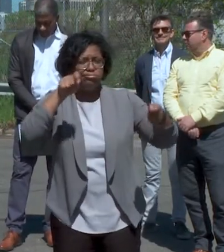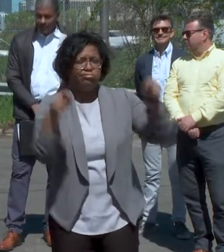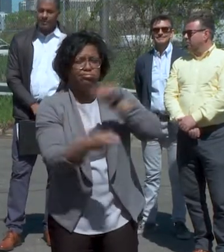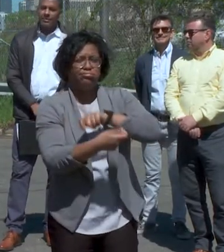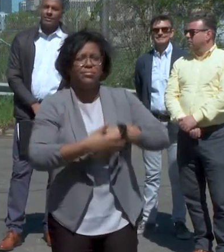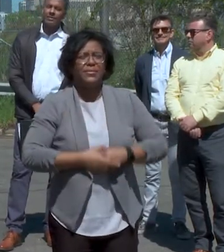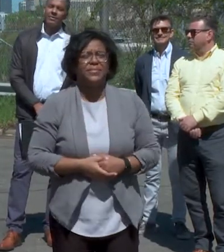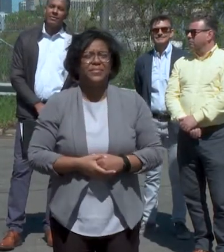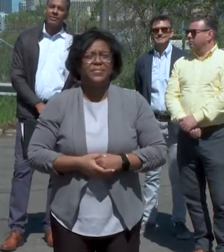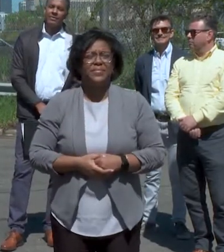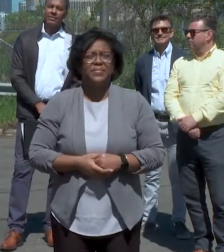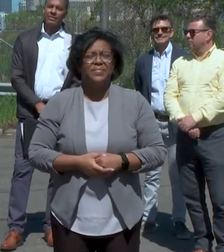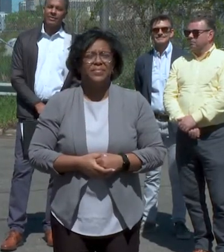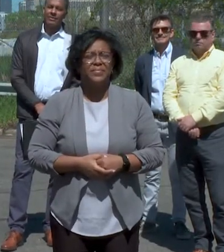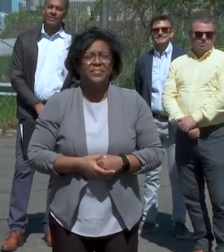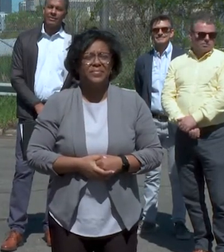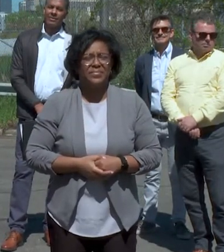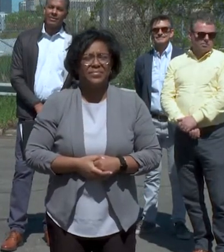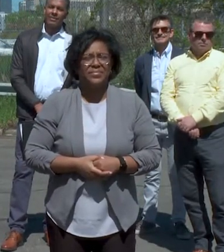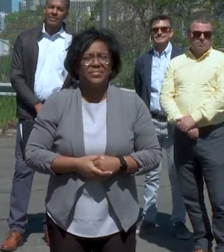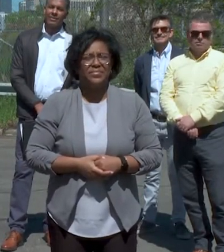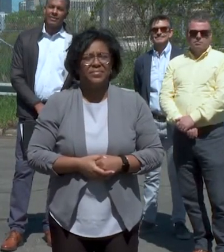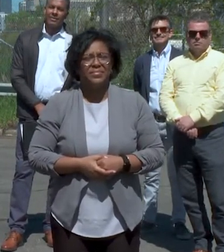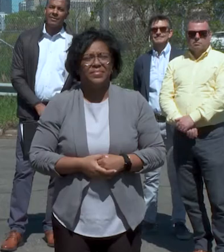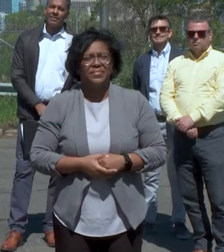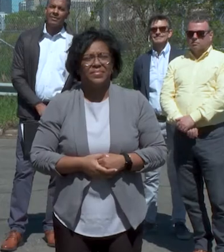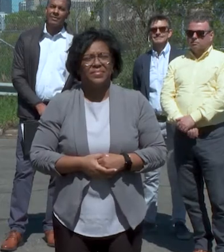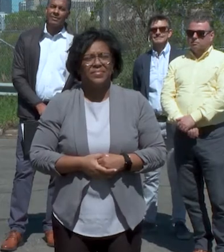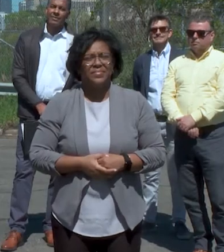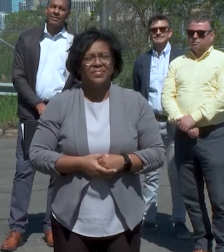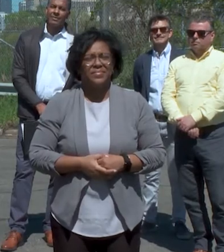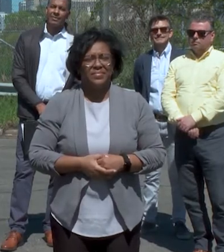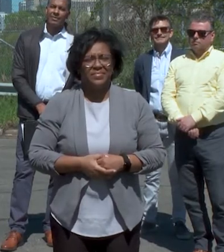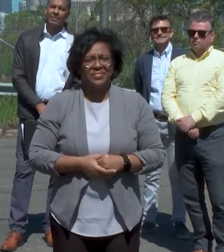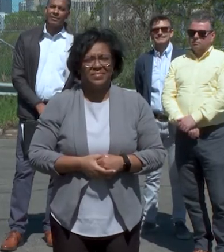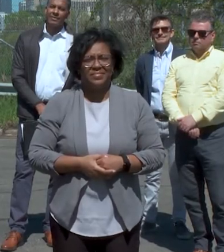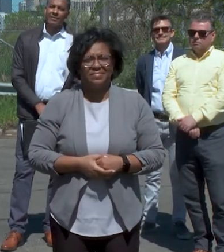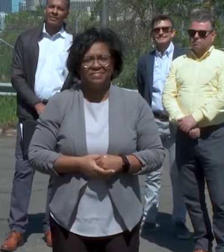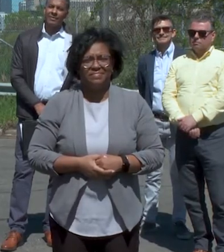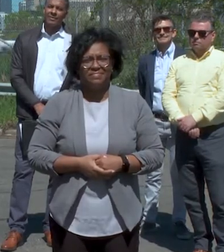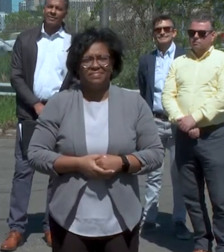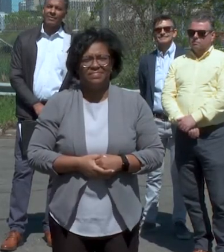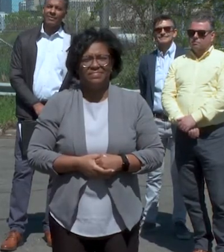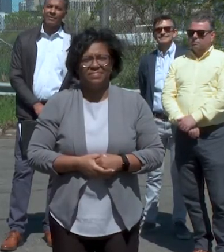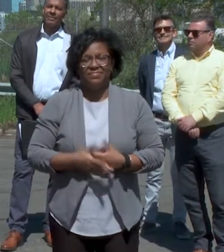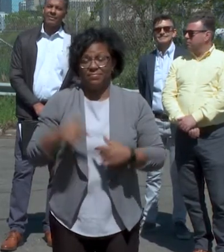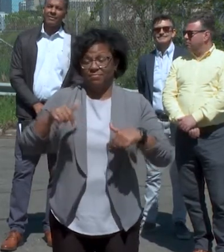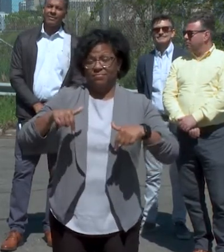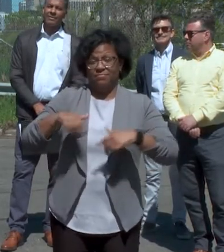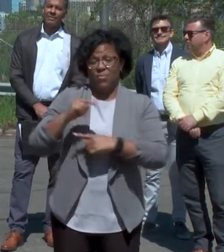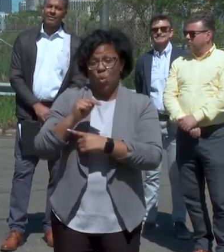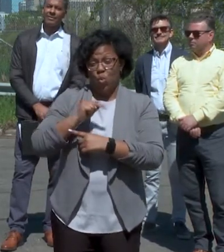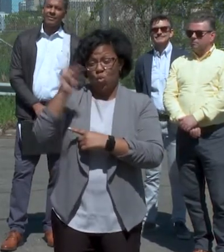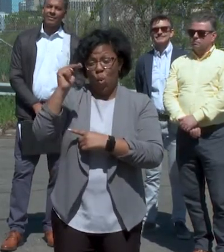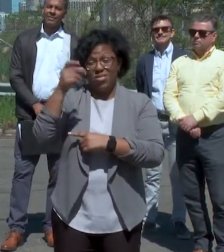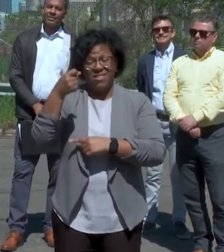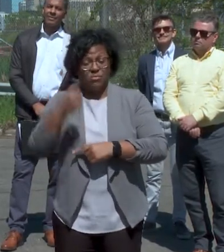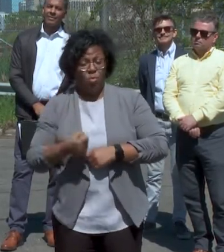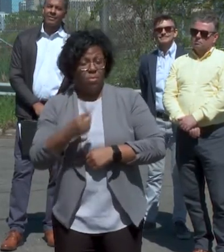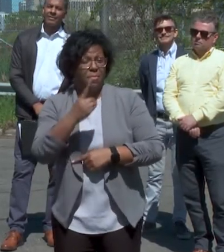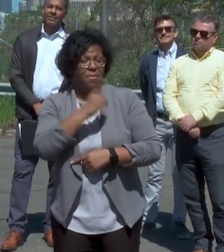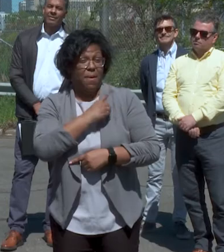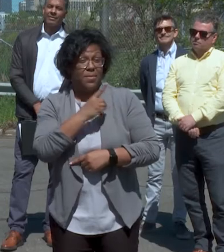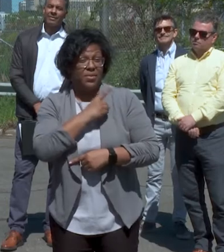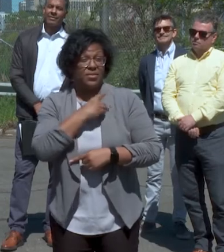2040. We're working to mitigate the city's major heat islands, our North and South Minneapolis green zones sections, and